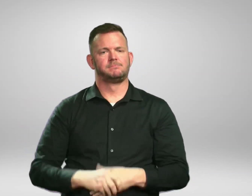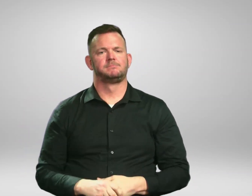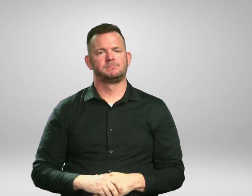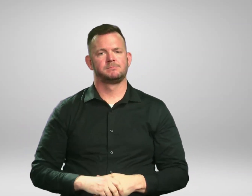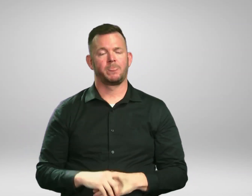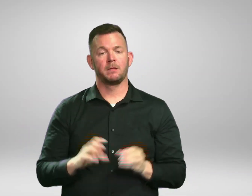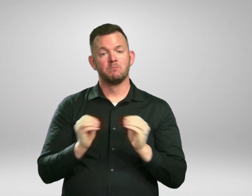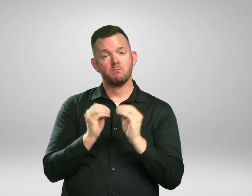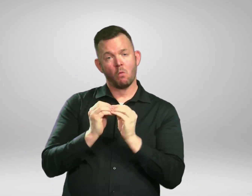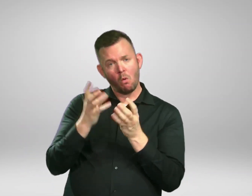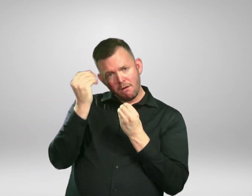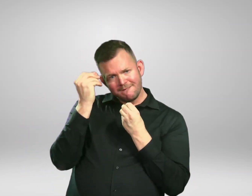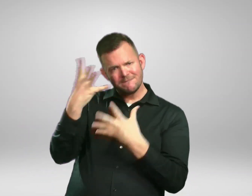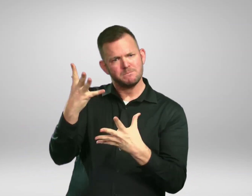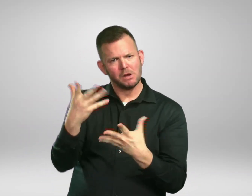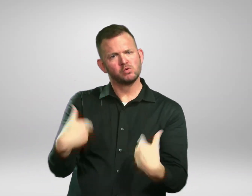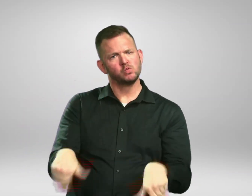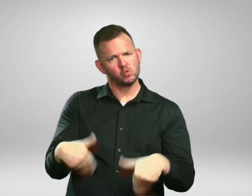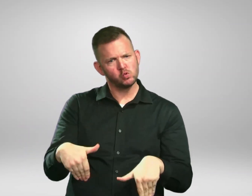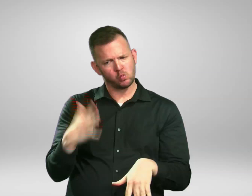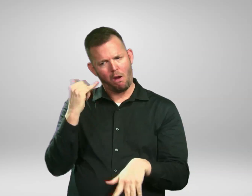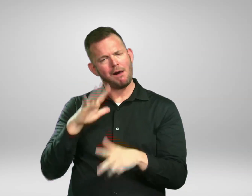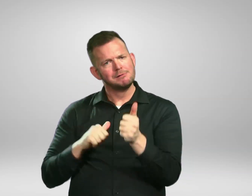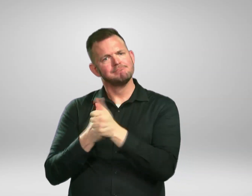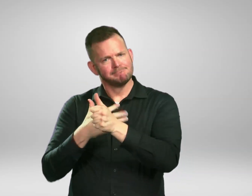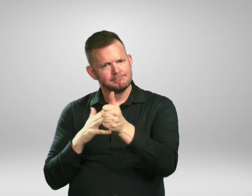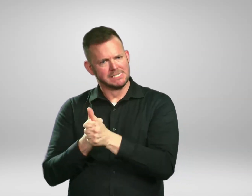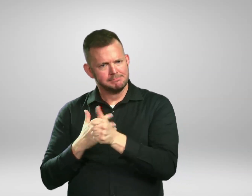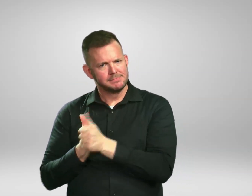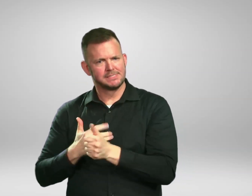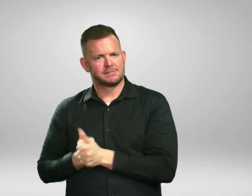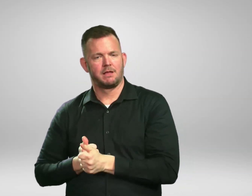Stay informed. Information is changing frequently.